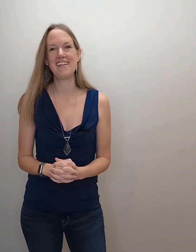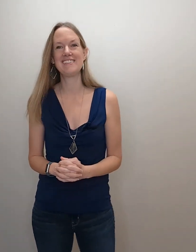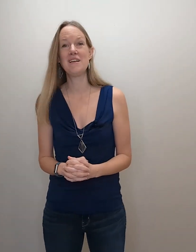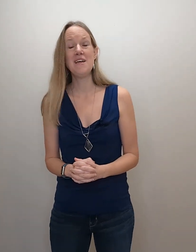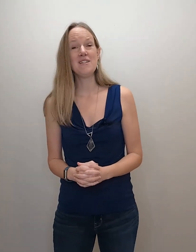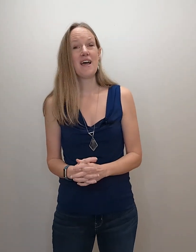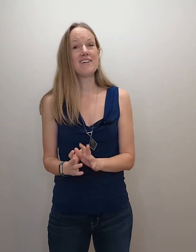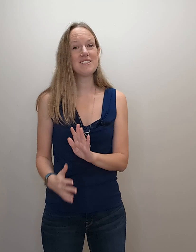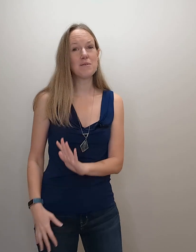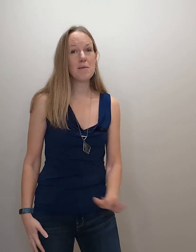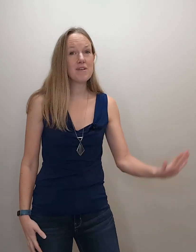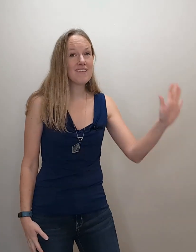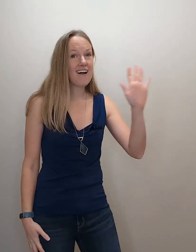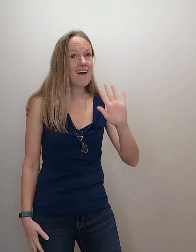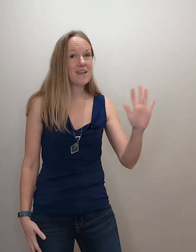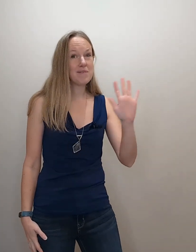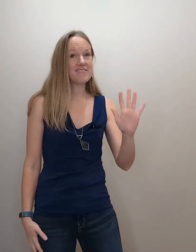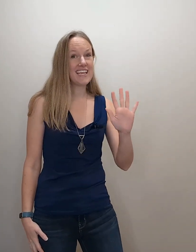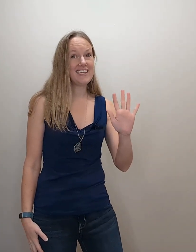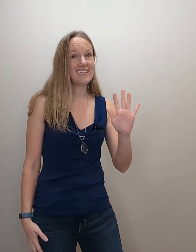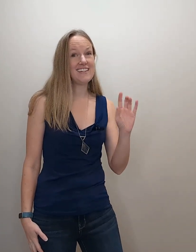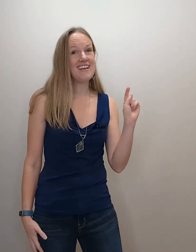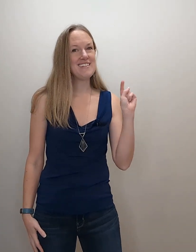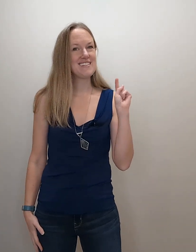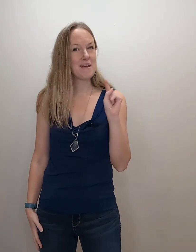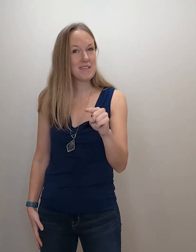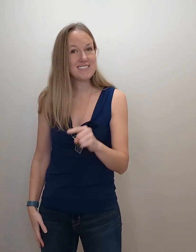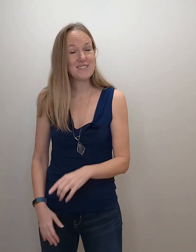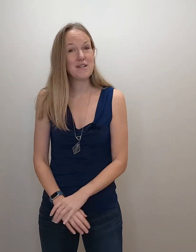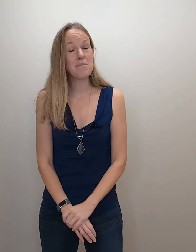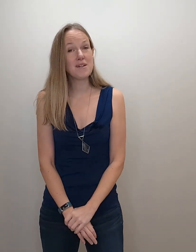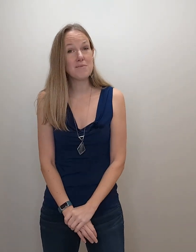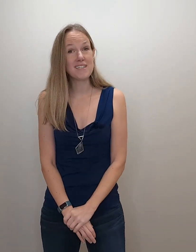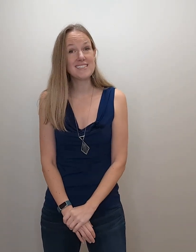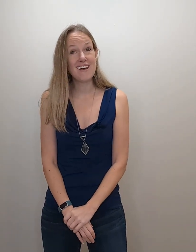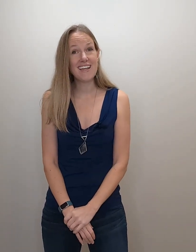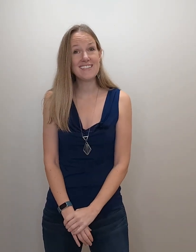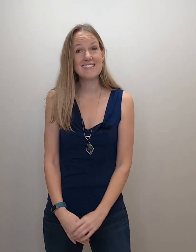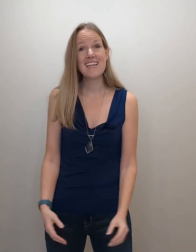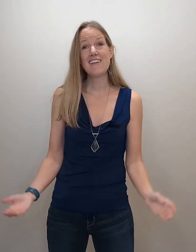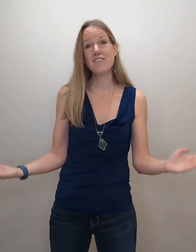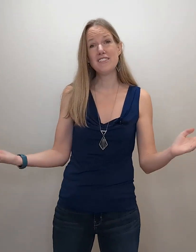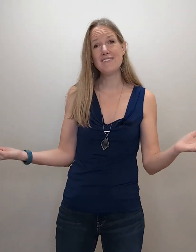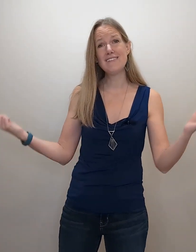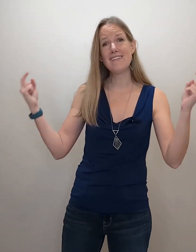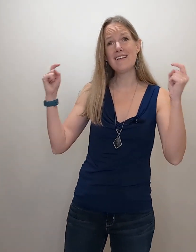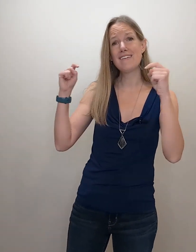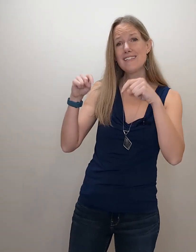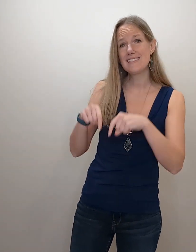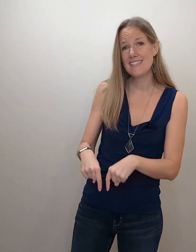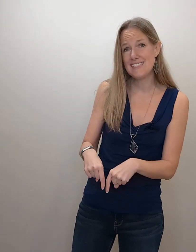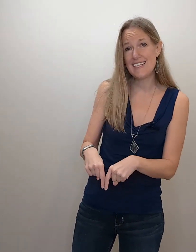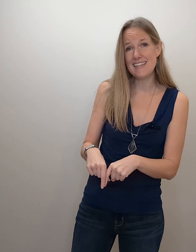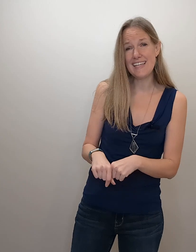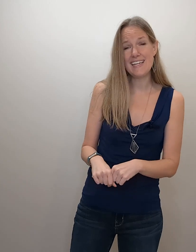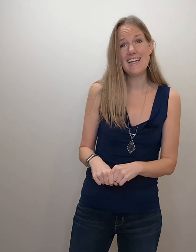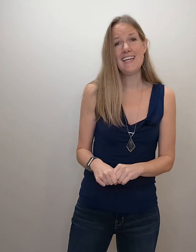pace. And also remember that I am left-handed, so that means you're going to mirror my signs. If you still need the lyrics, it's in a link